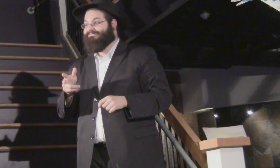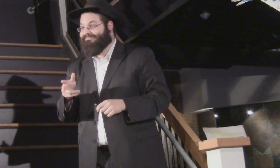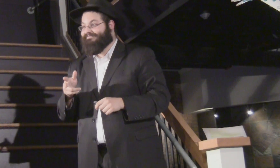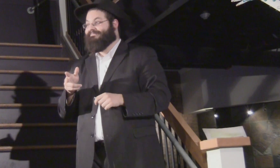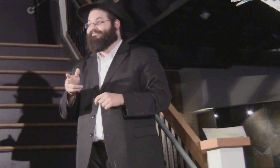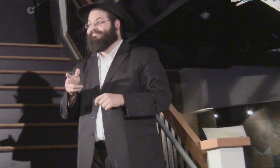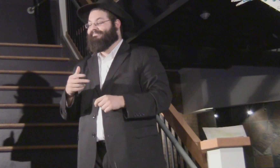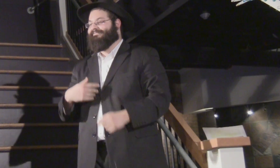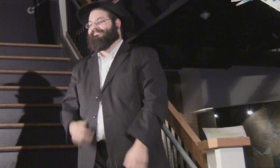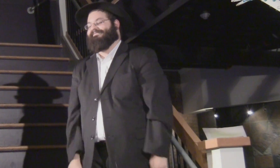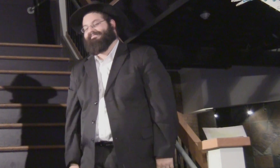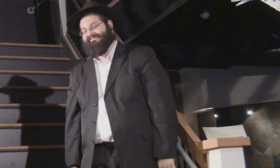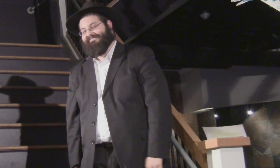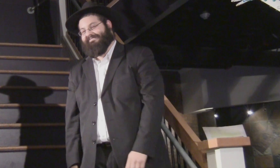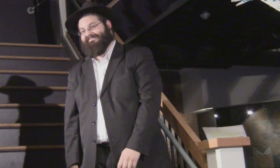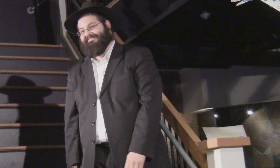not joking. My car just stopped.